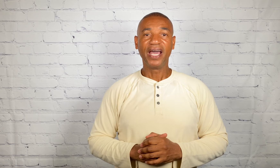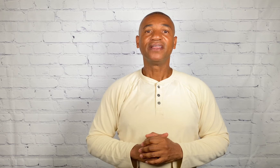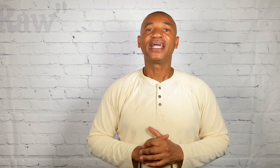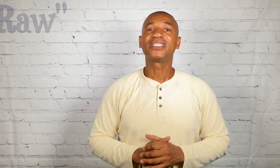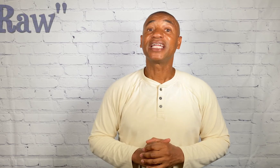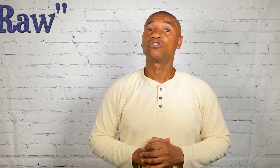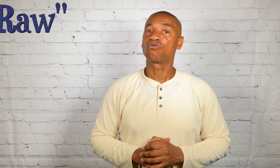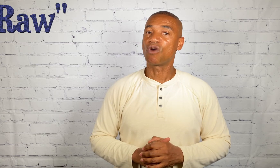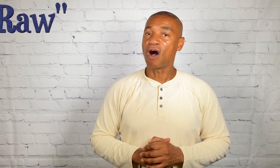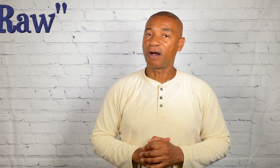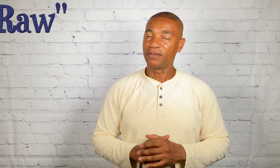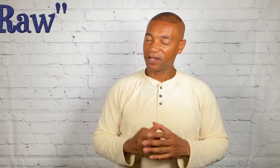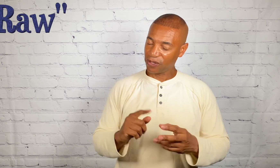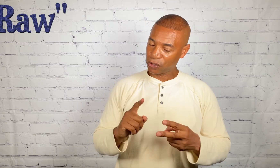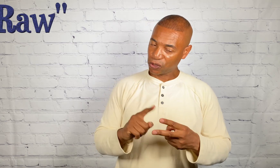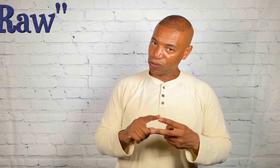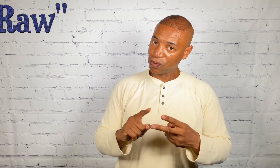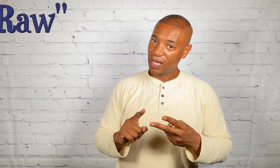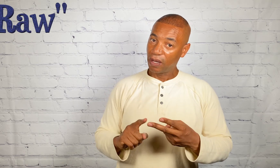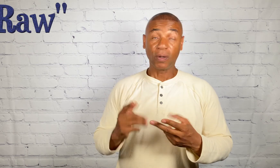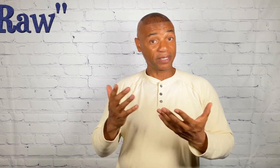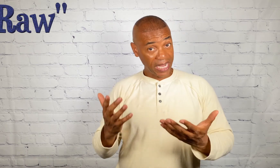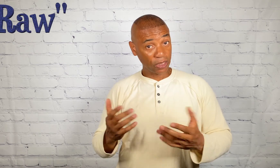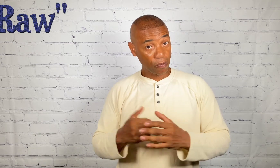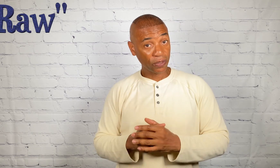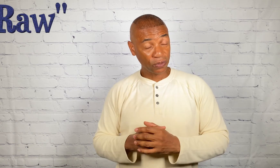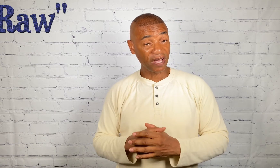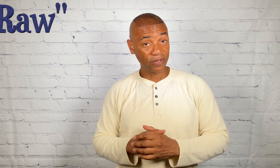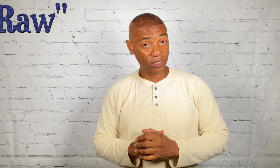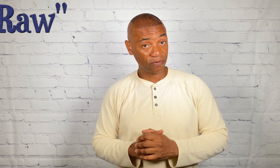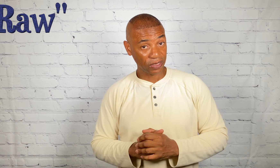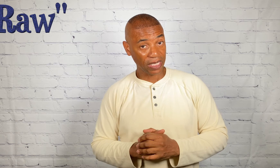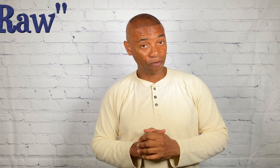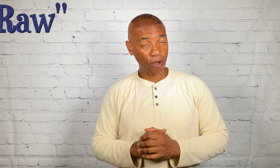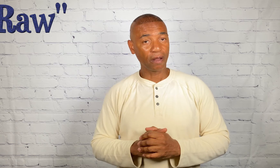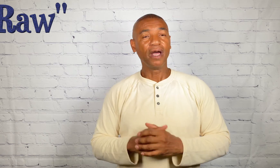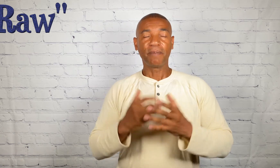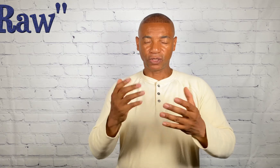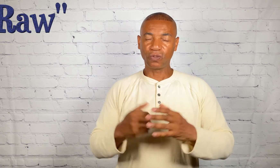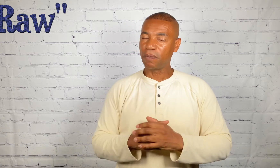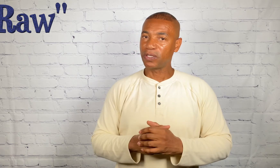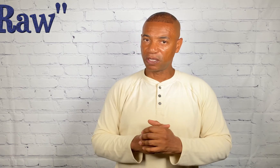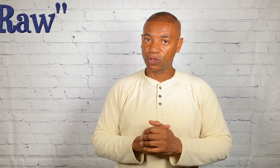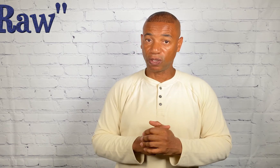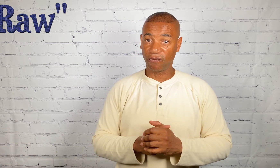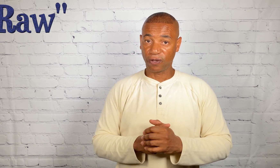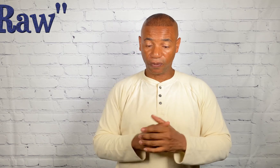The next sign is raw. Now there are 2, or there's actually more than 2 definitions for the sign raw, but the 2 I'm going to demonstrate for you.